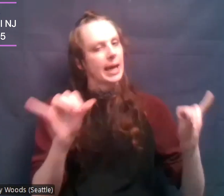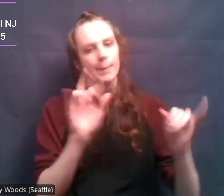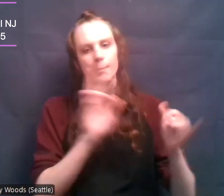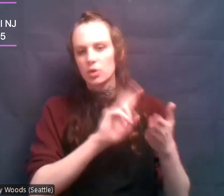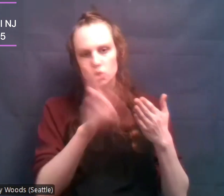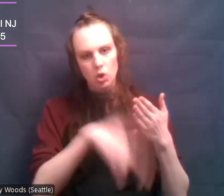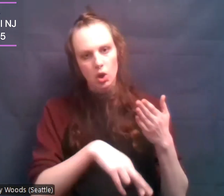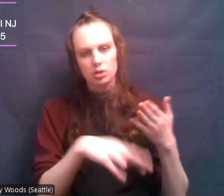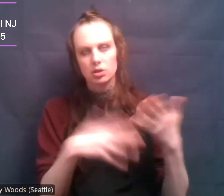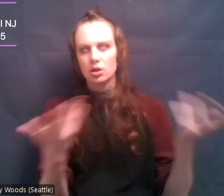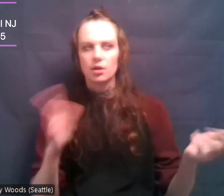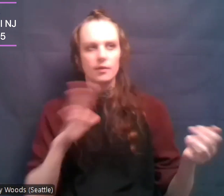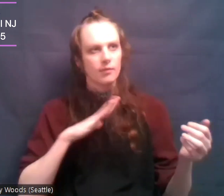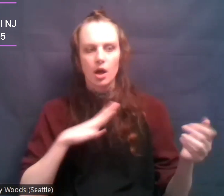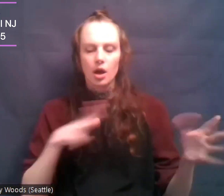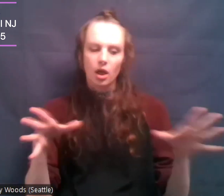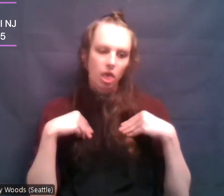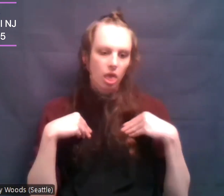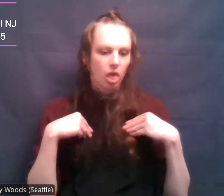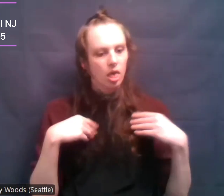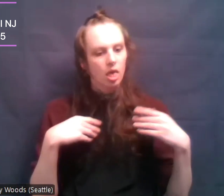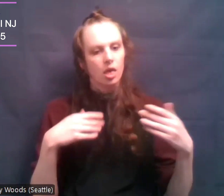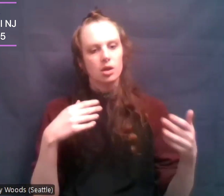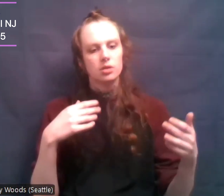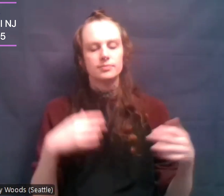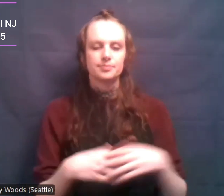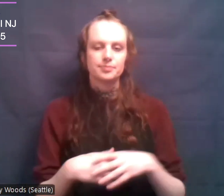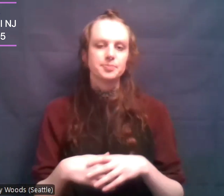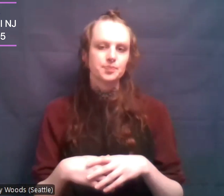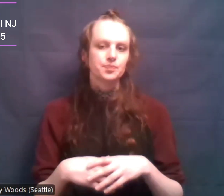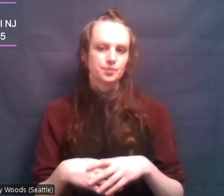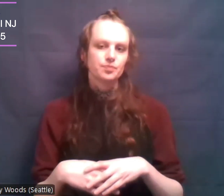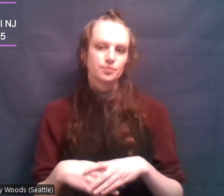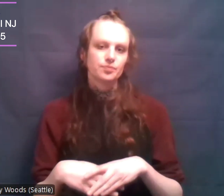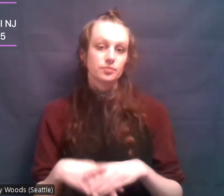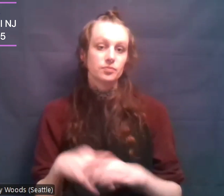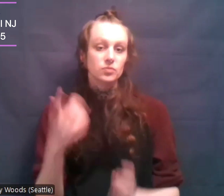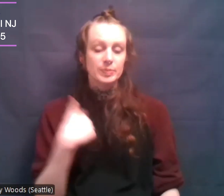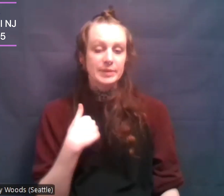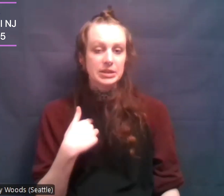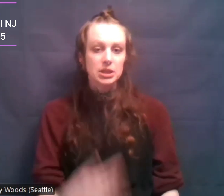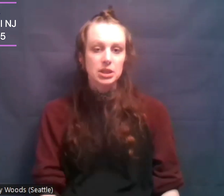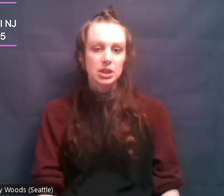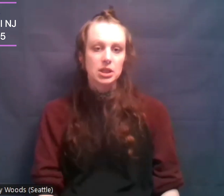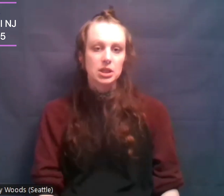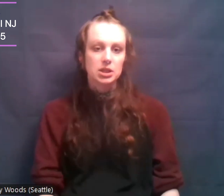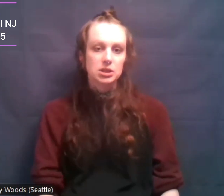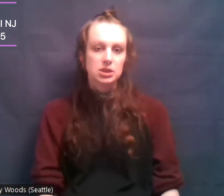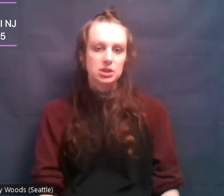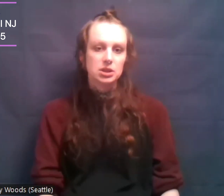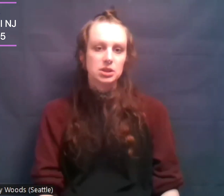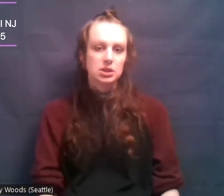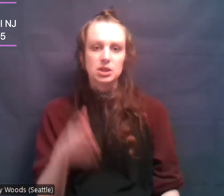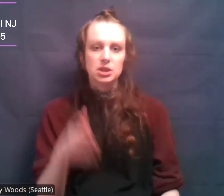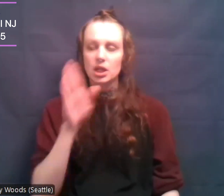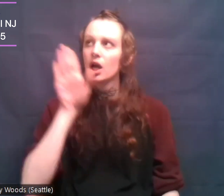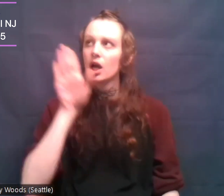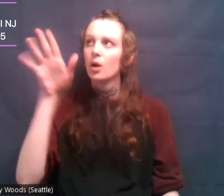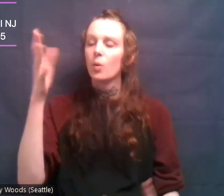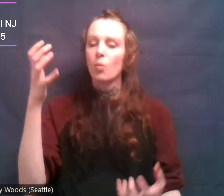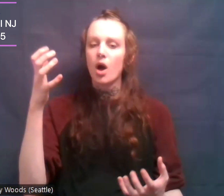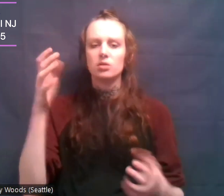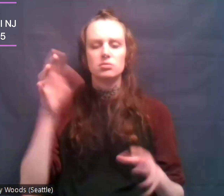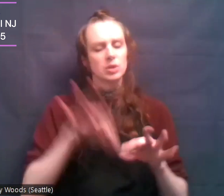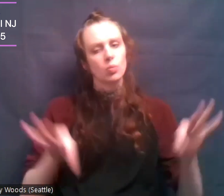And like for me, um, you know, God's will is so important. It's brought so many people into my